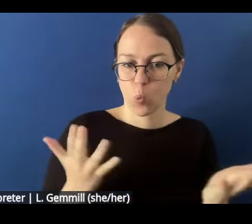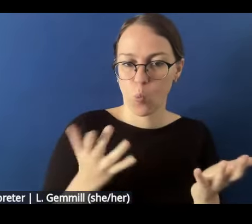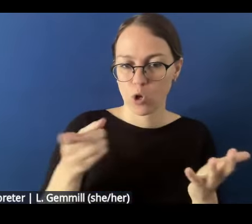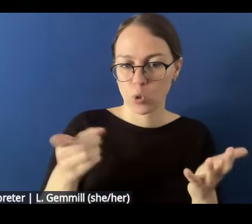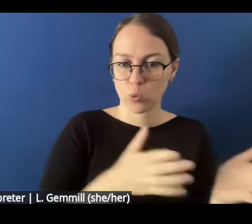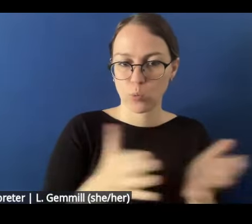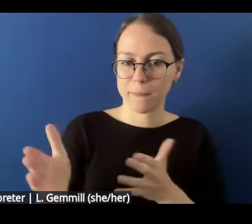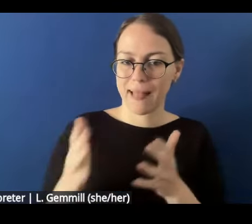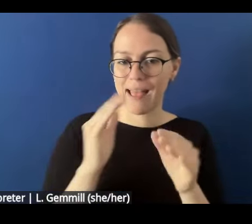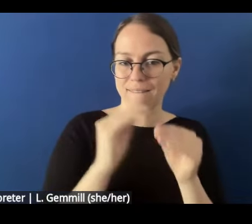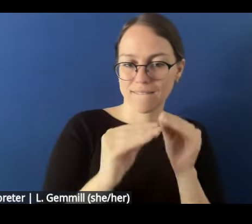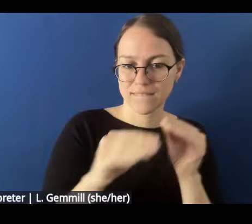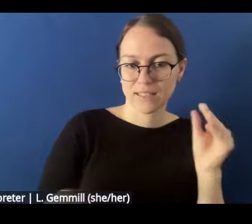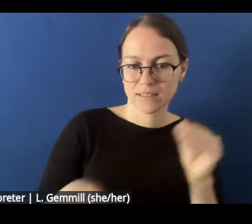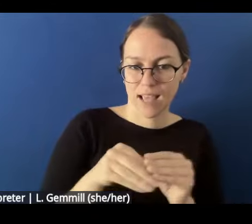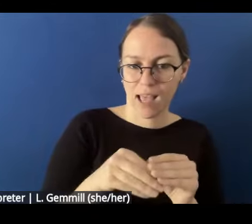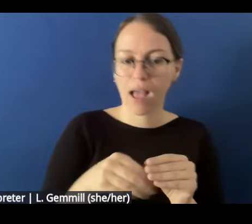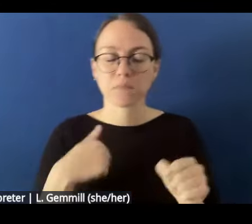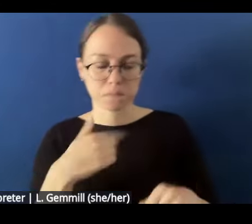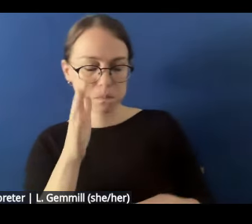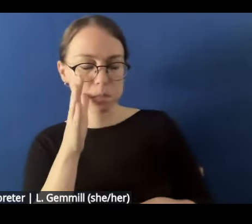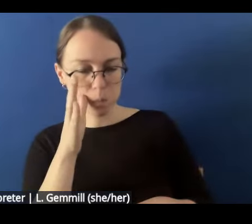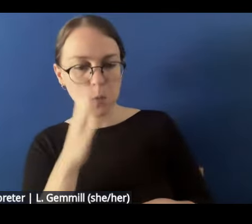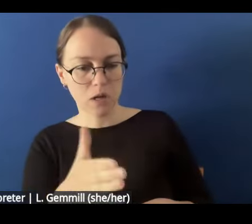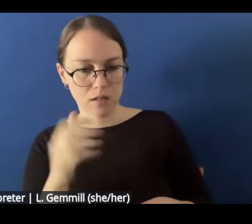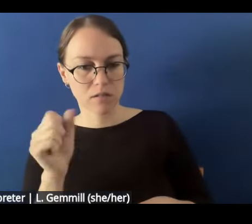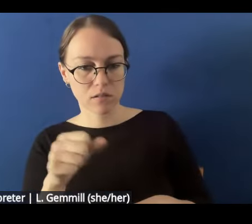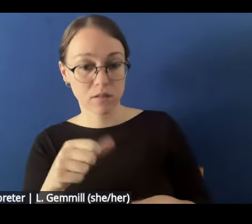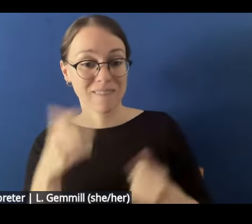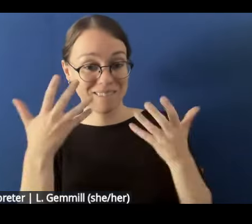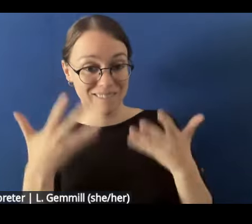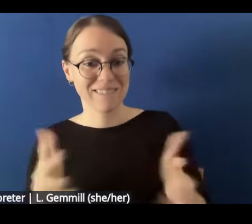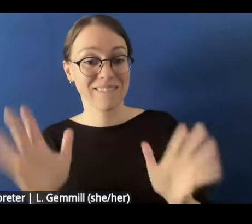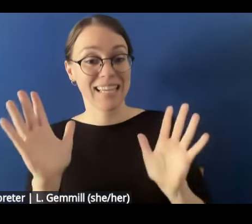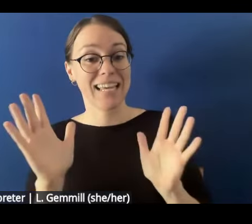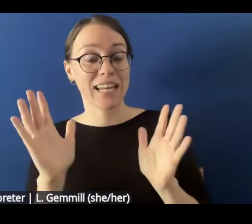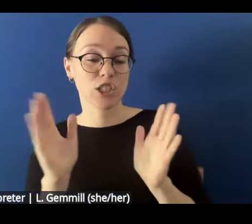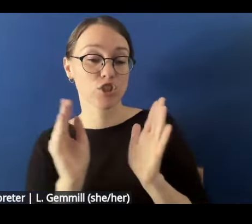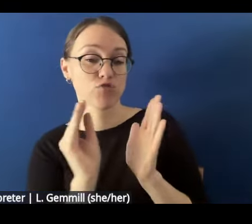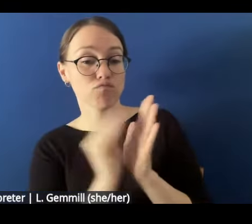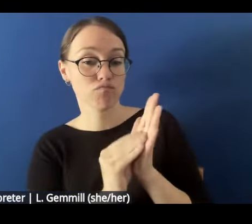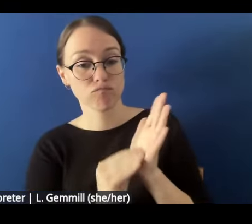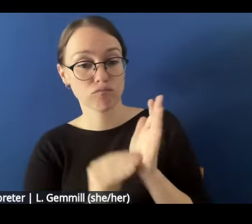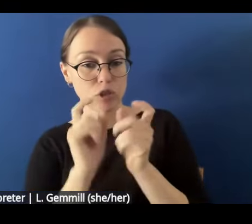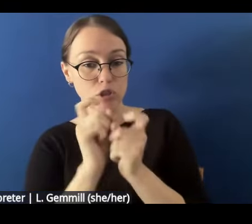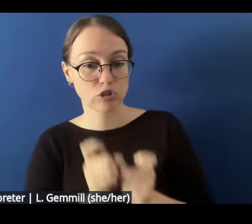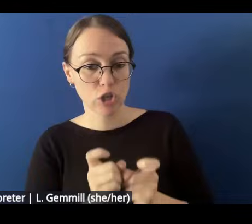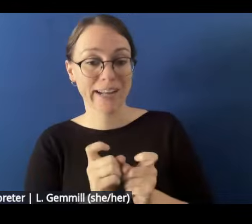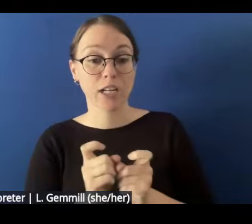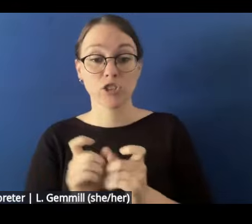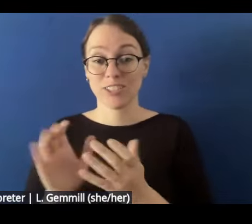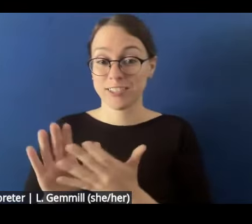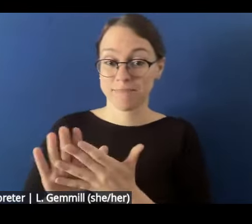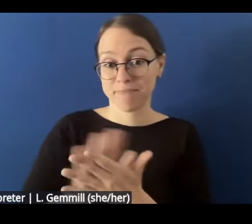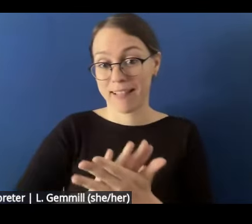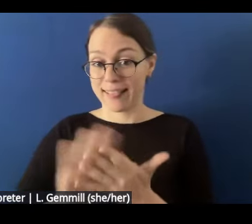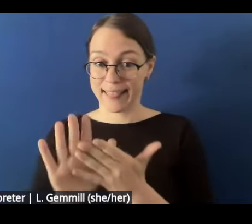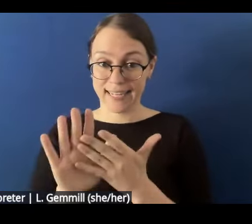we added and call it out. And then we can send out the clean version as well to our mailing list as well as the